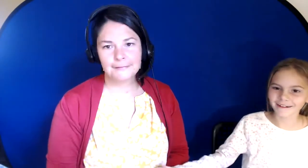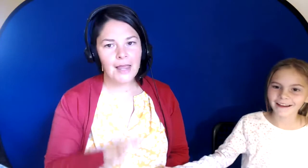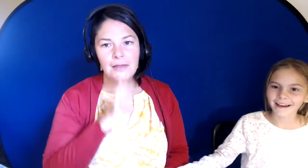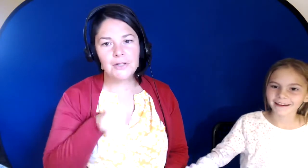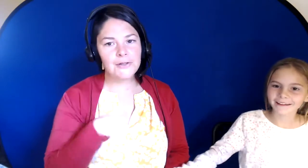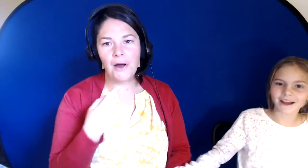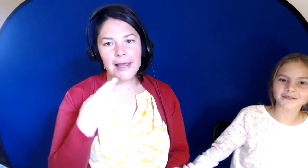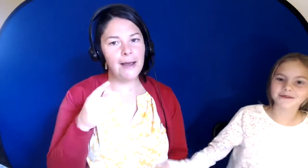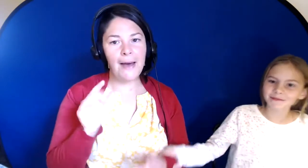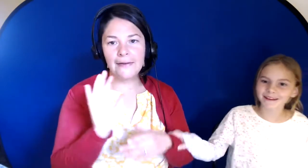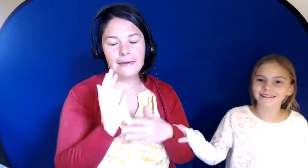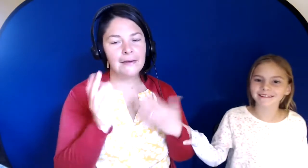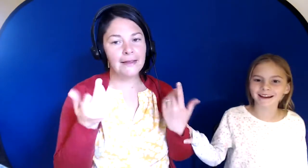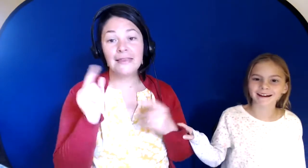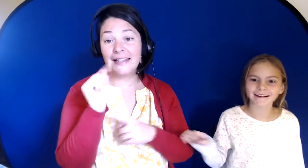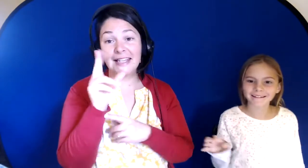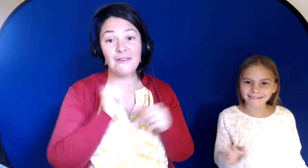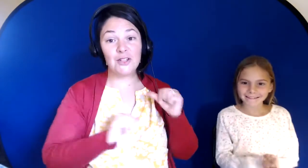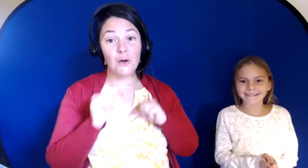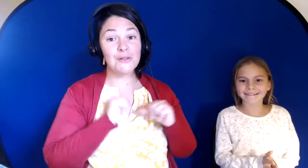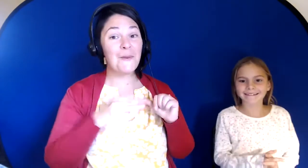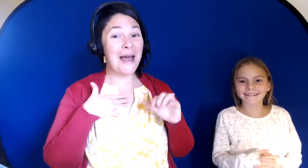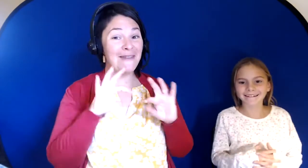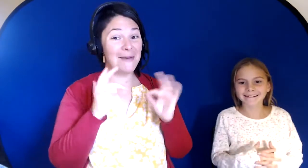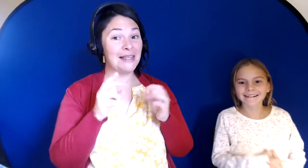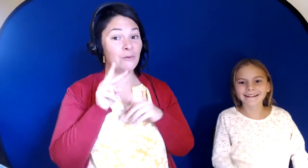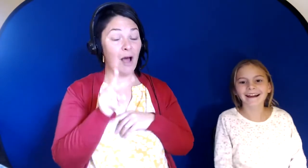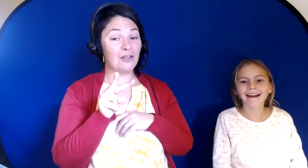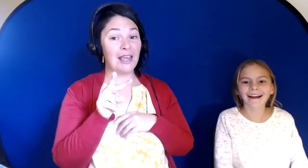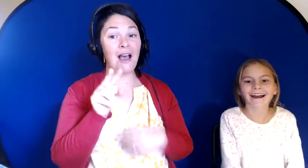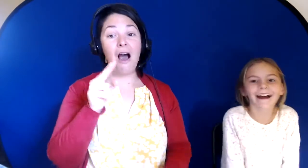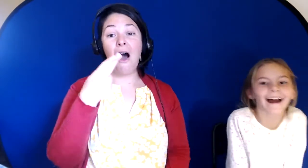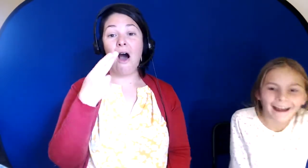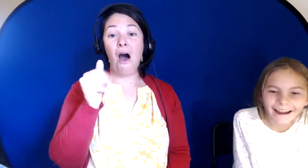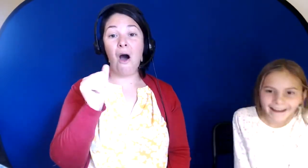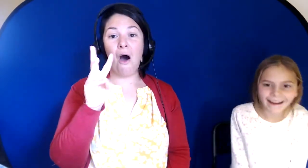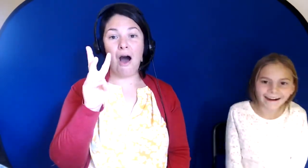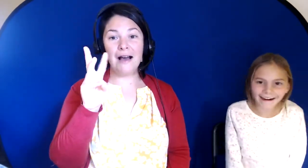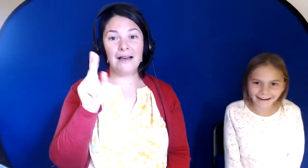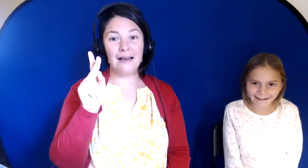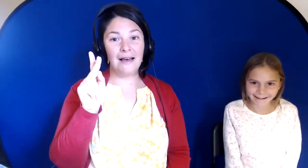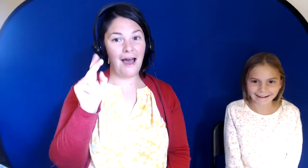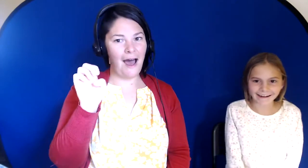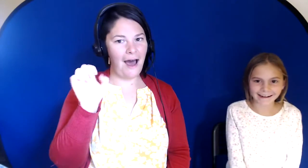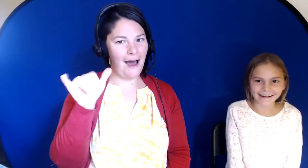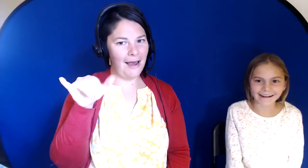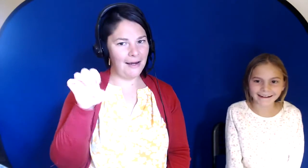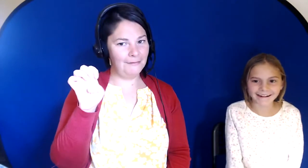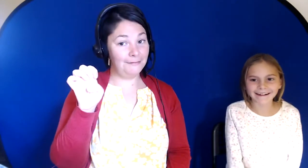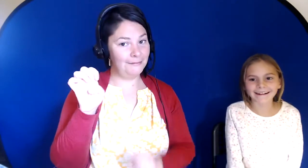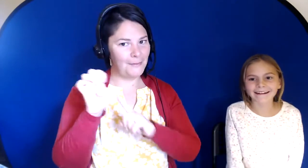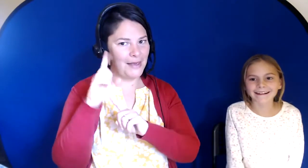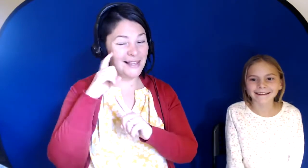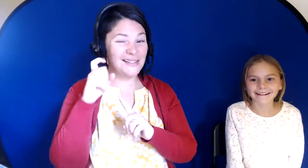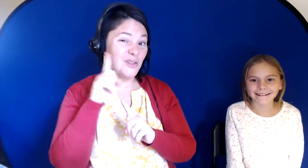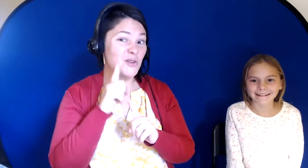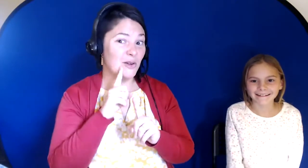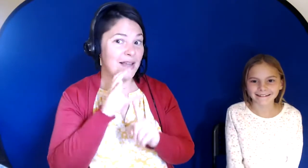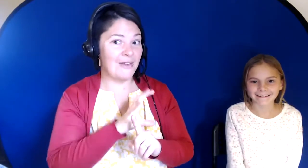She's talking about the TV show. So my family is watching Hawk Eye because there's also a deaf character